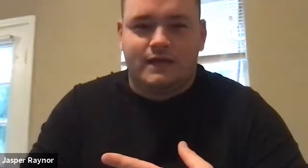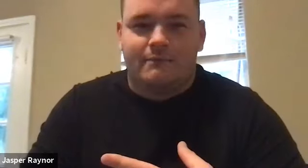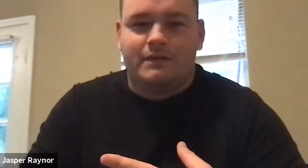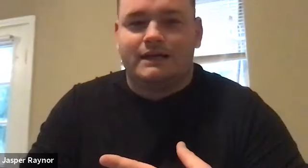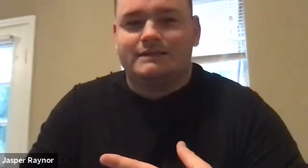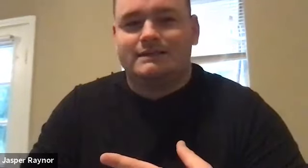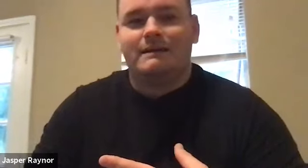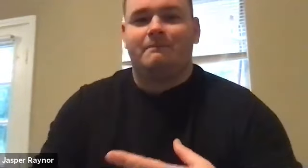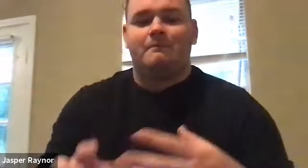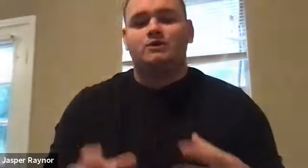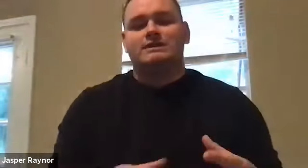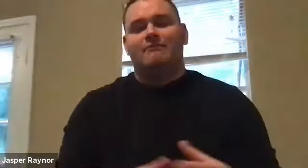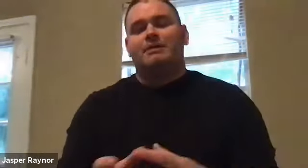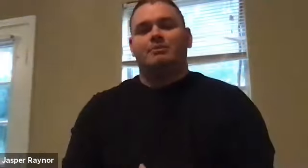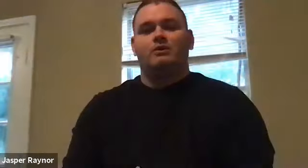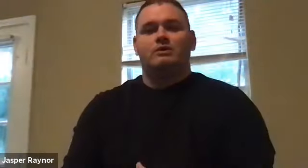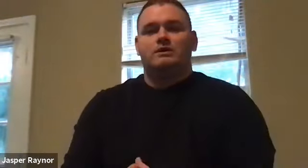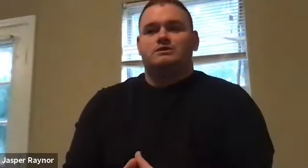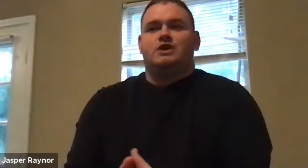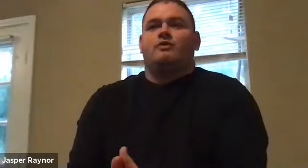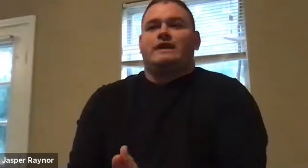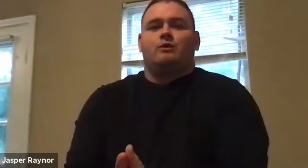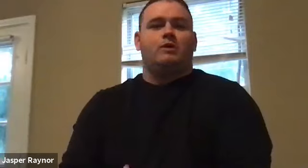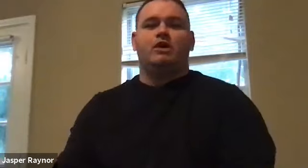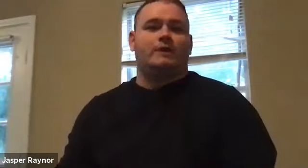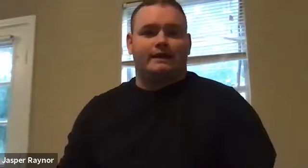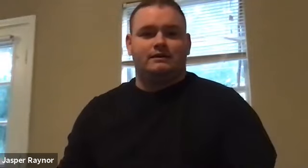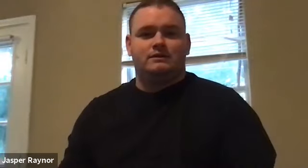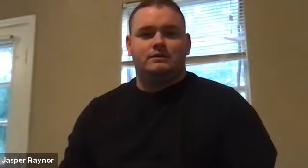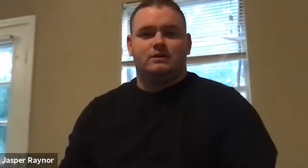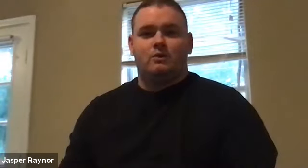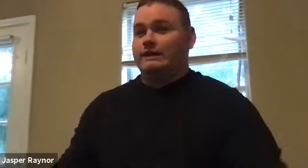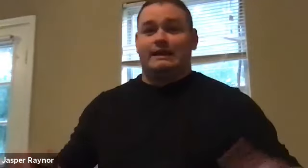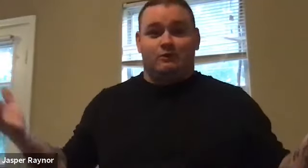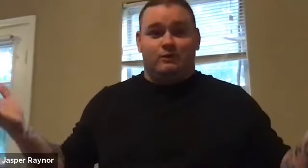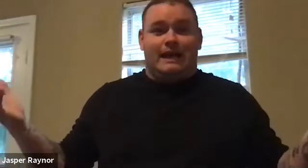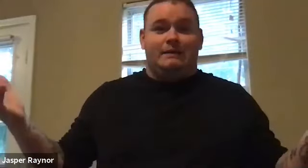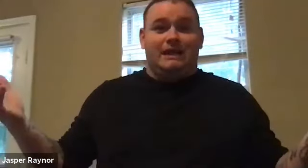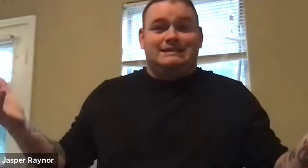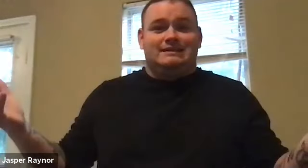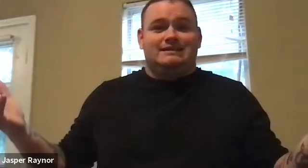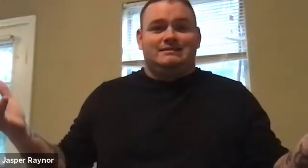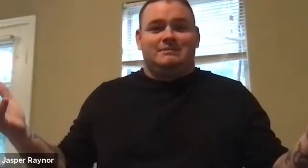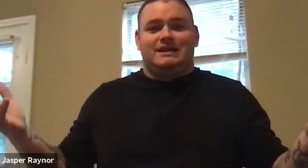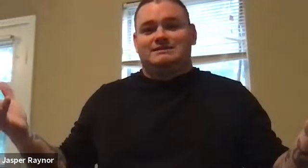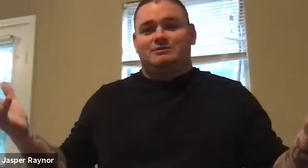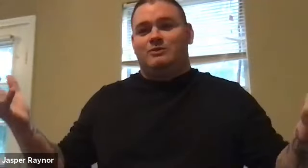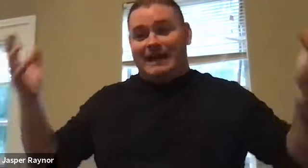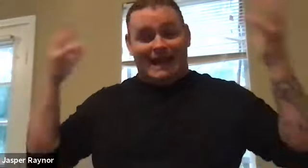that because most deaf people don't think we're broken. We think we got a blessing because we ain't have